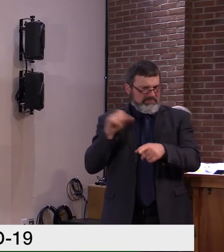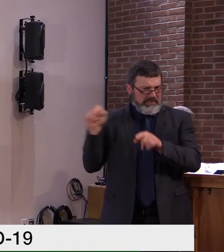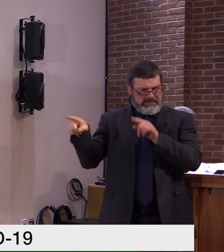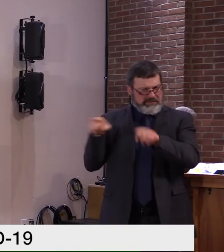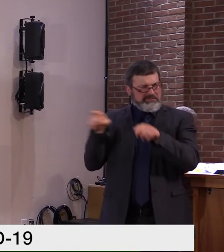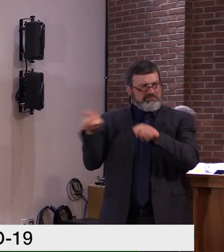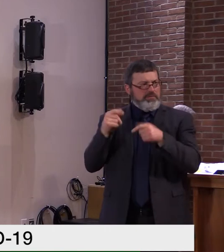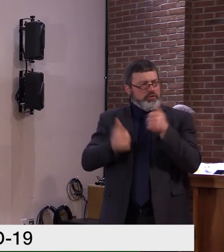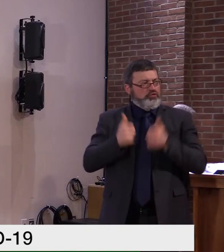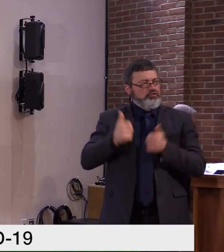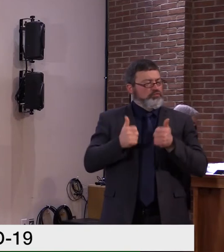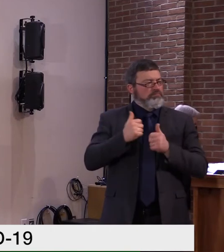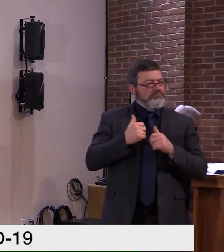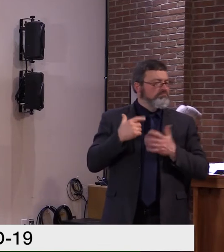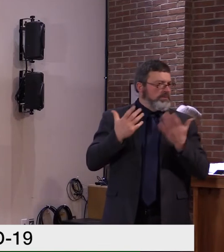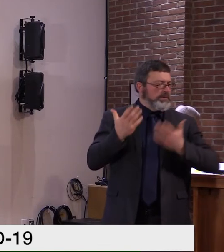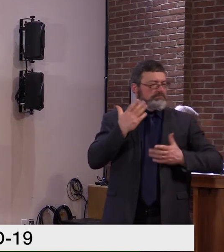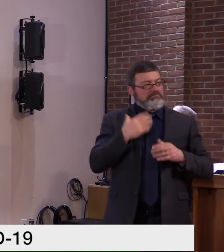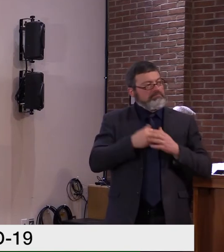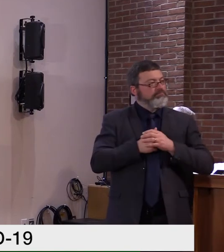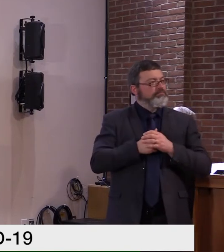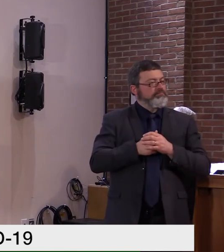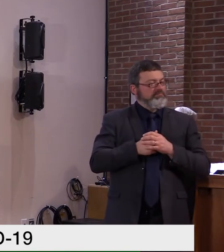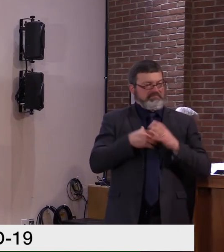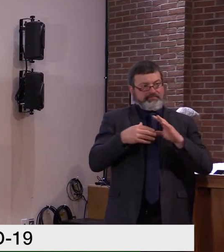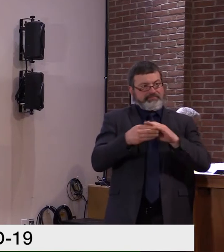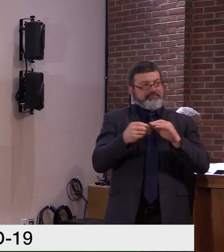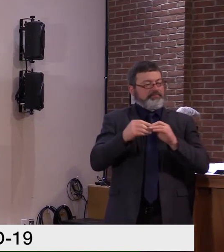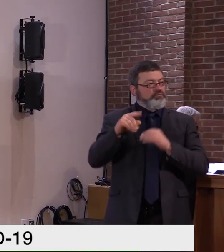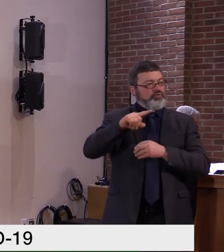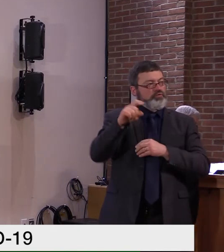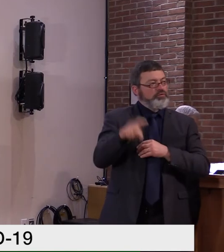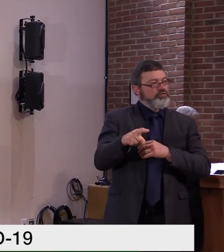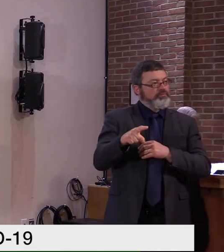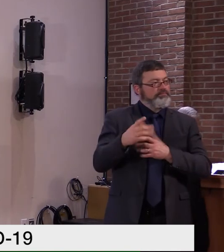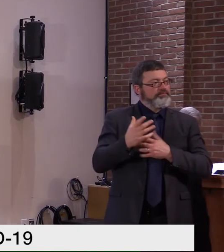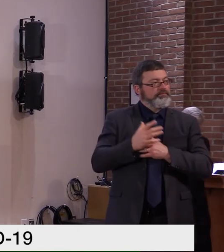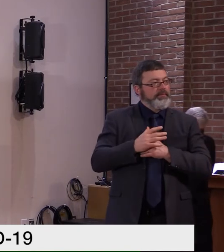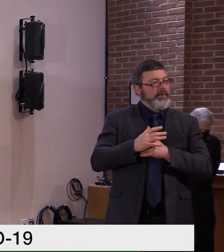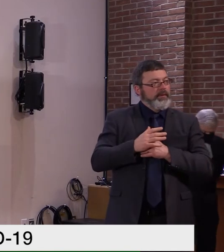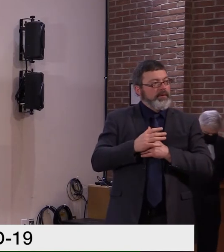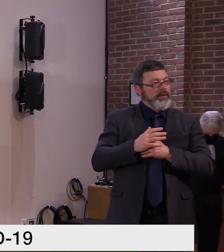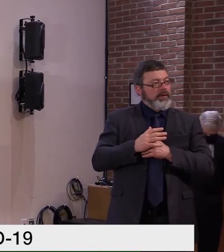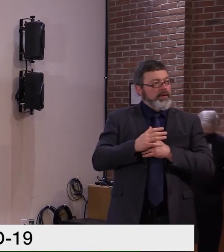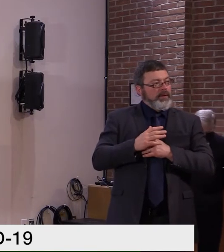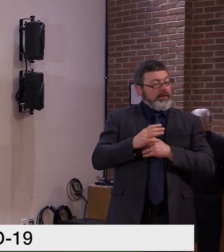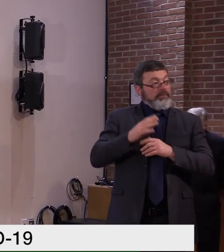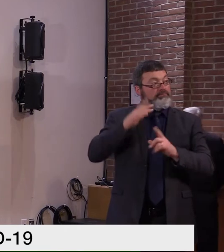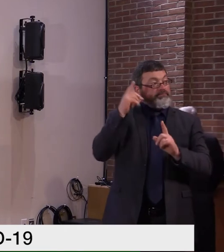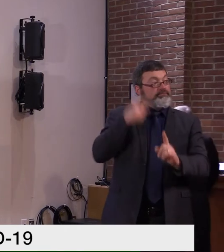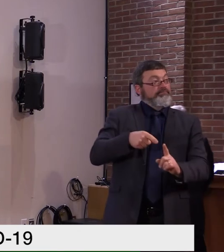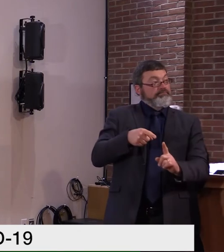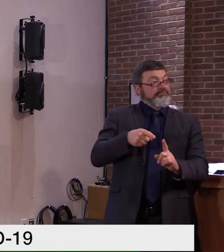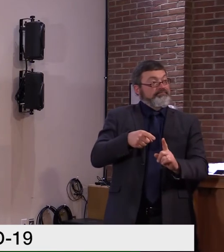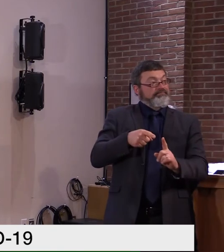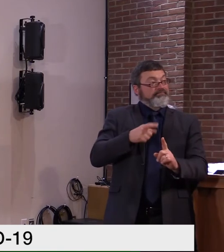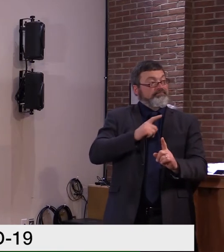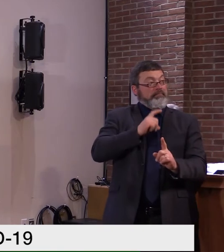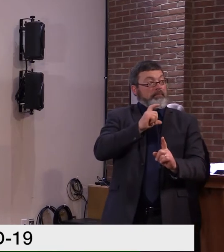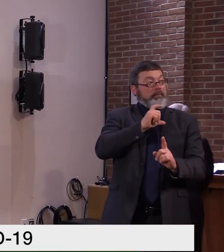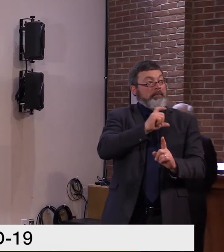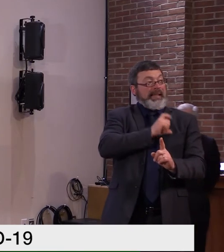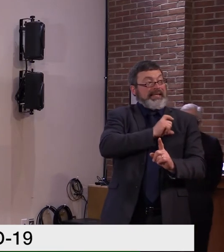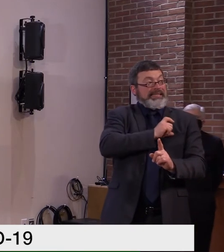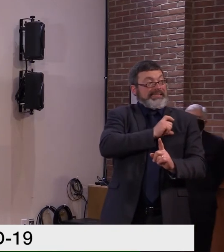much concentration of policing authority as it is on modernization of policing methods.